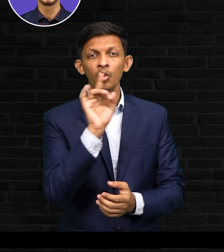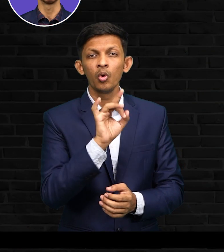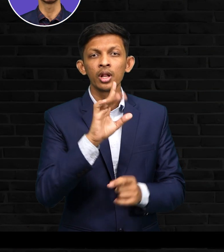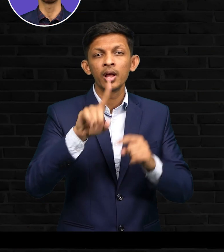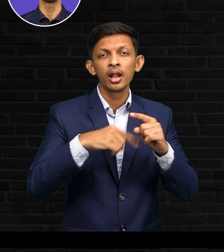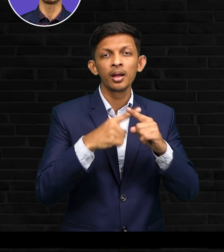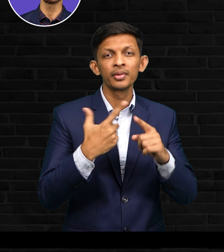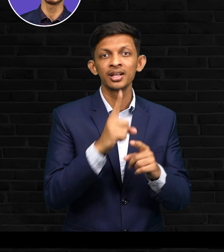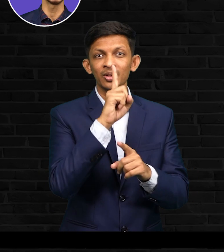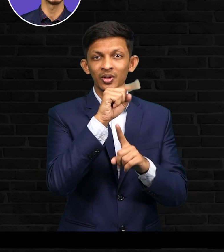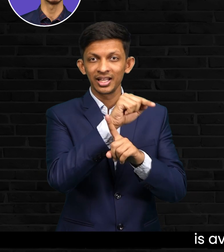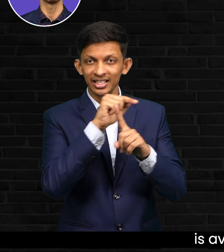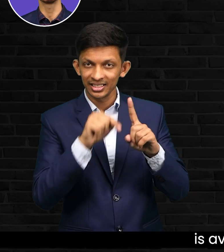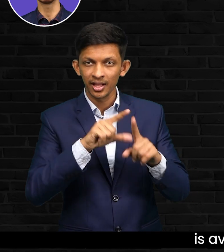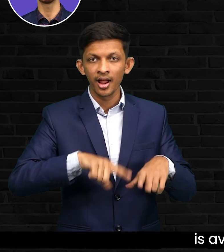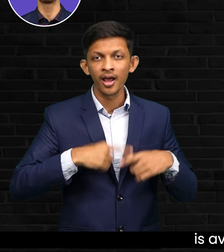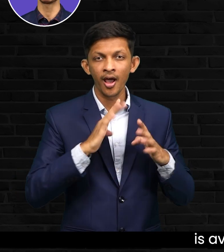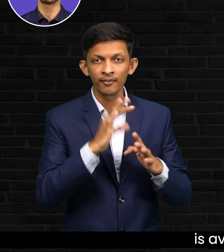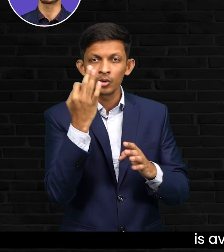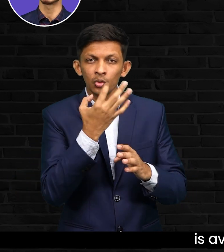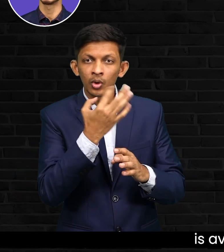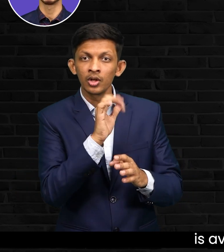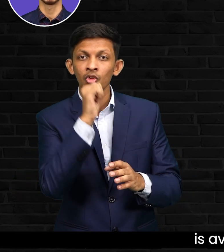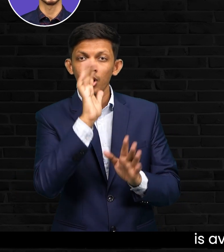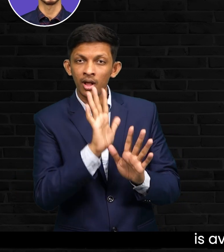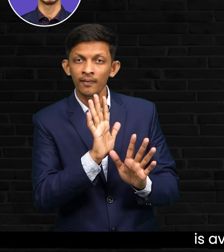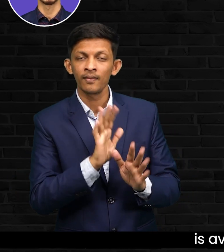Thus, only about 1% is available fresh water.